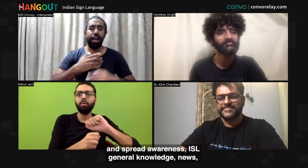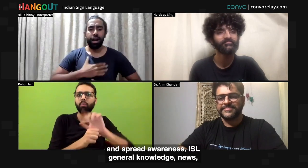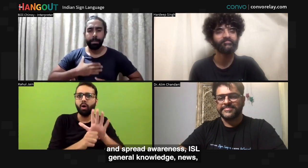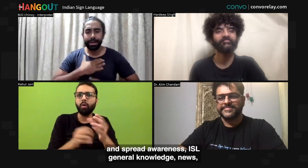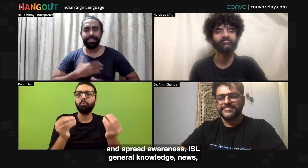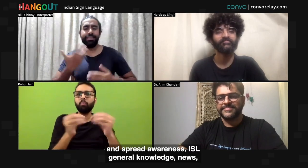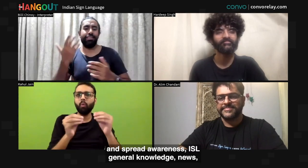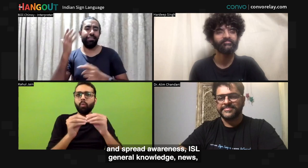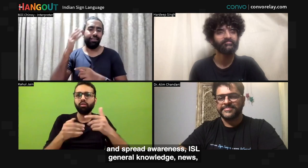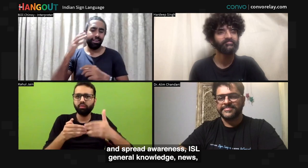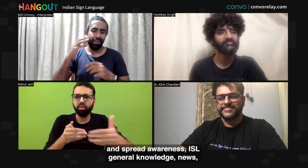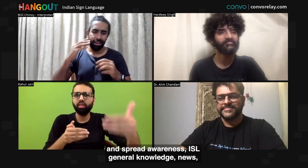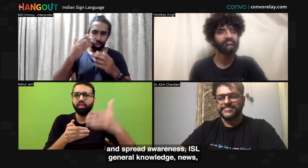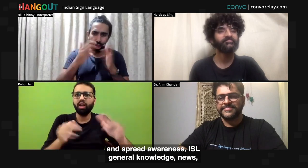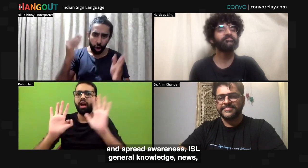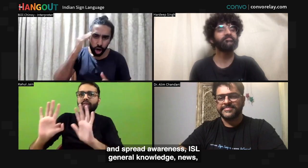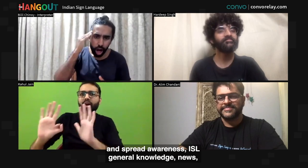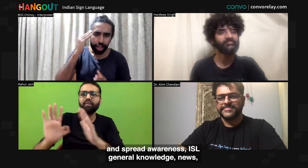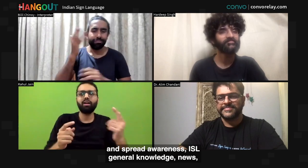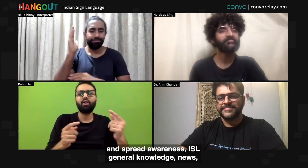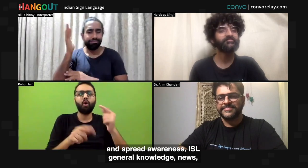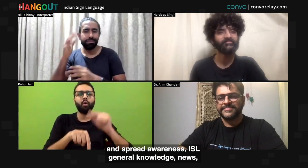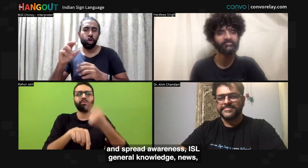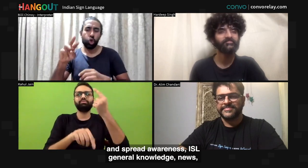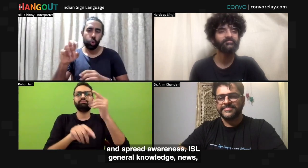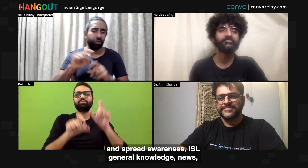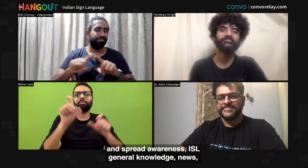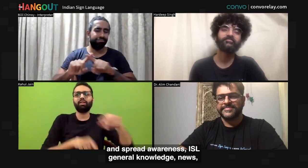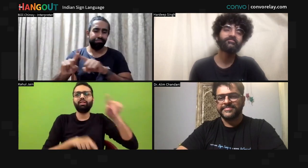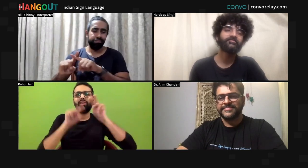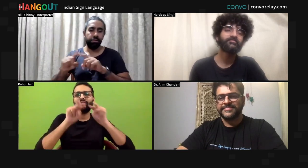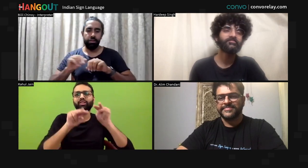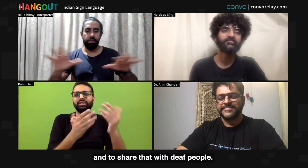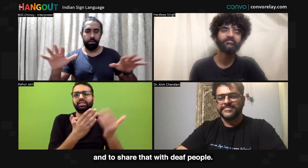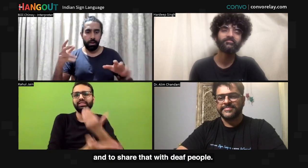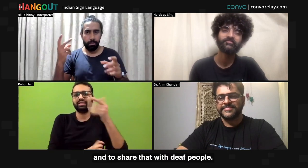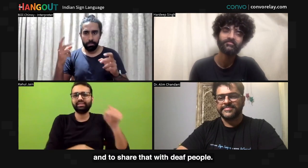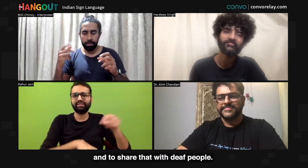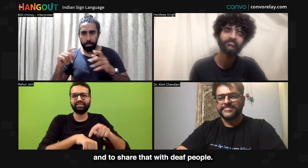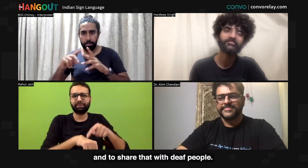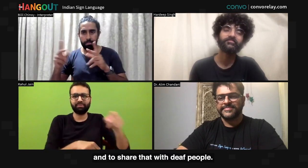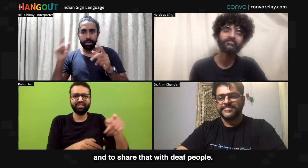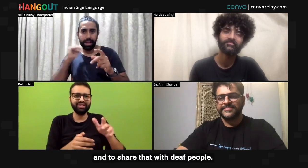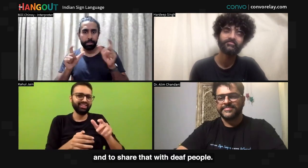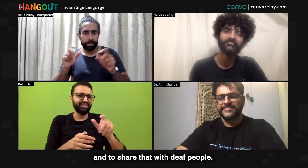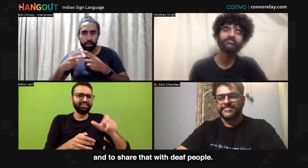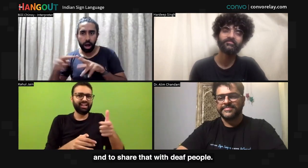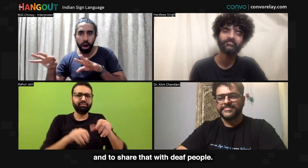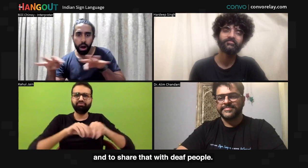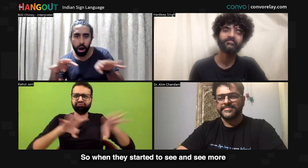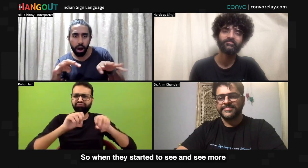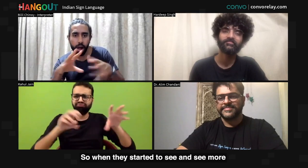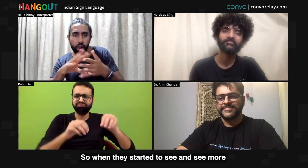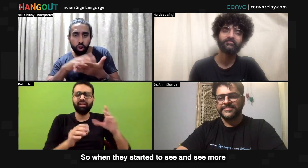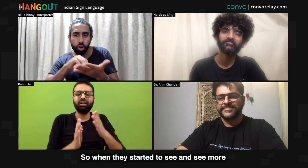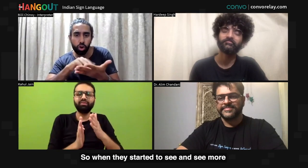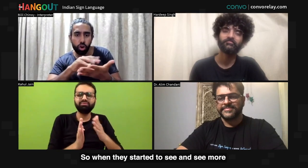awareness, ISL, um, general knowledge, news, and, um, to share that with Deaf people. So, when they started to